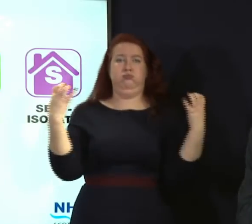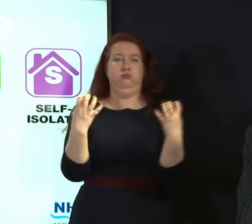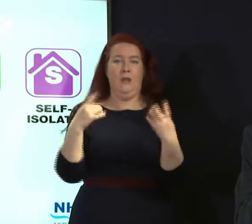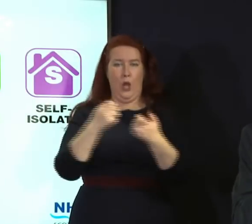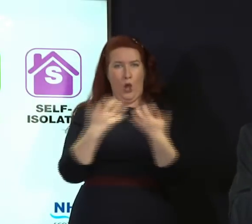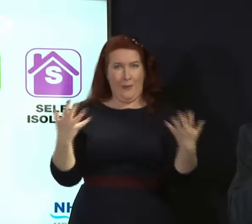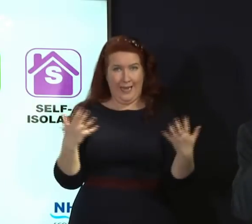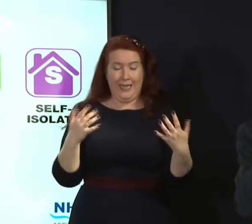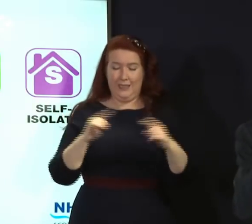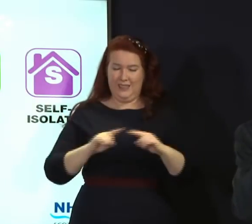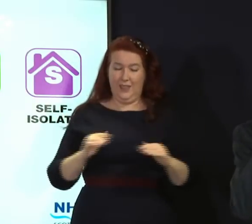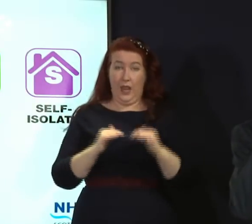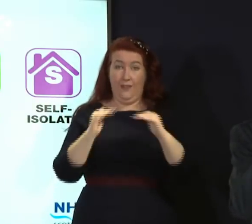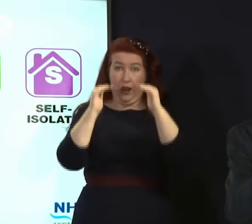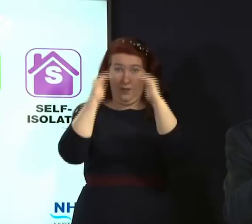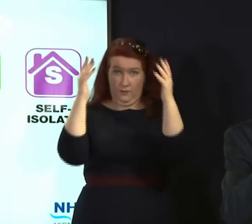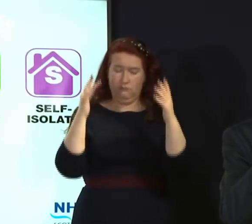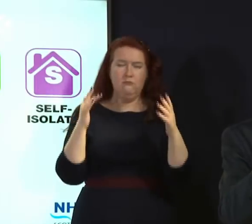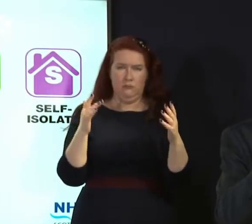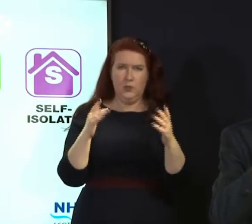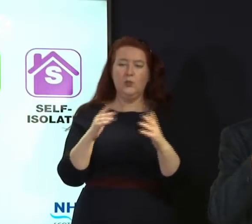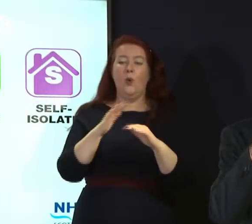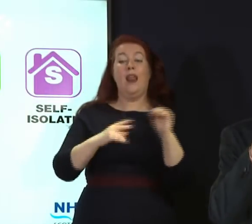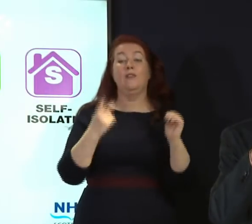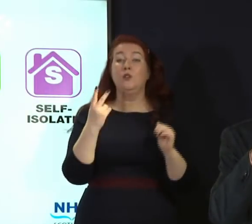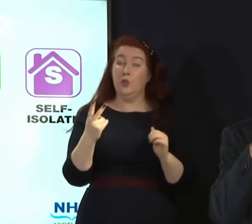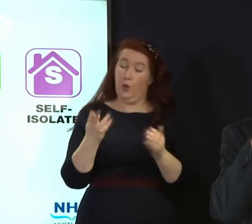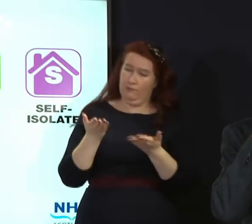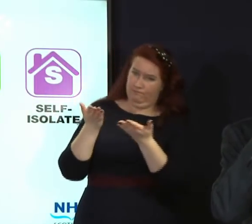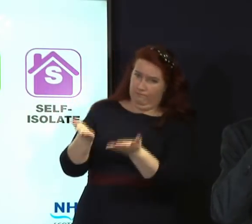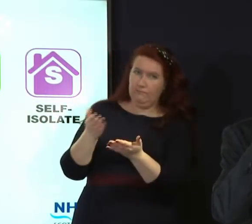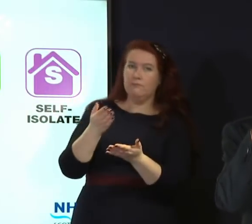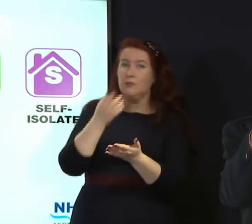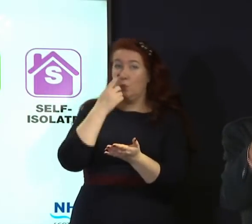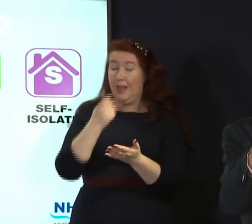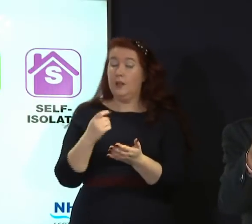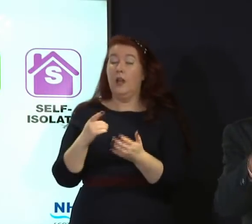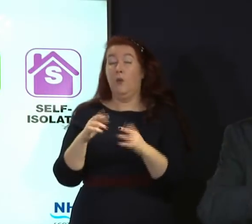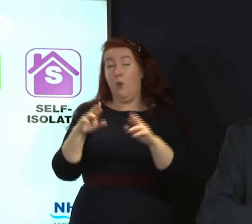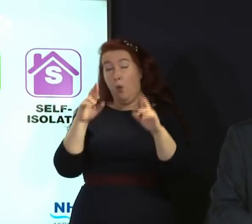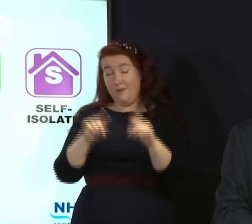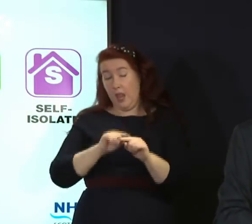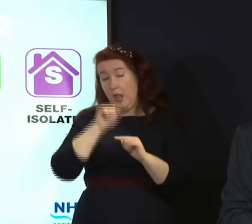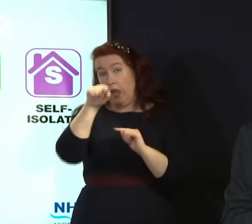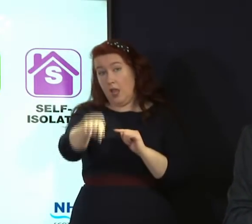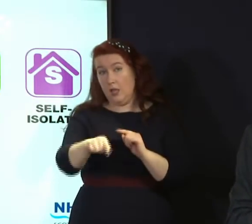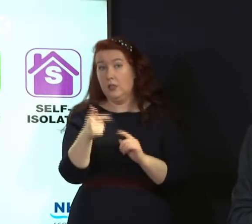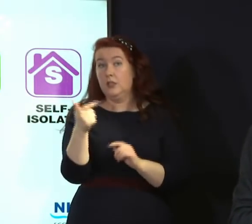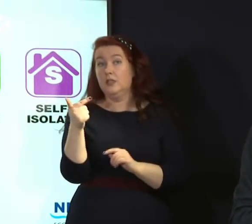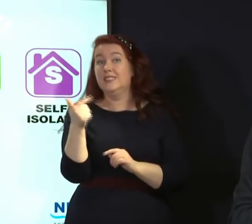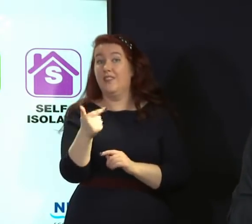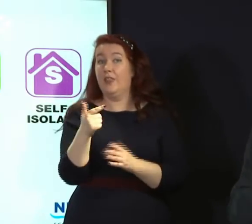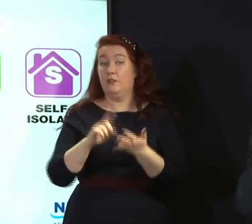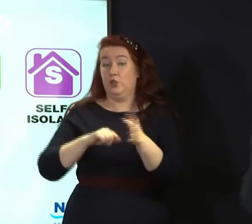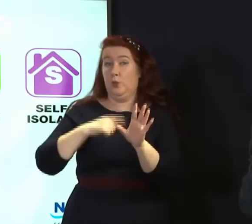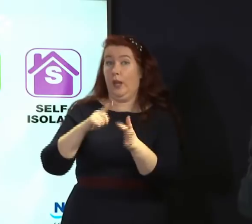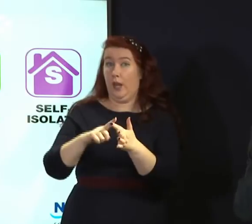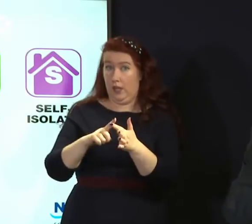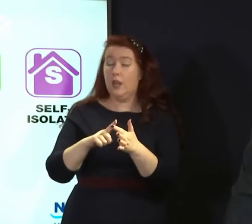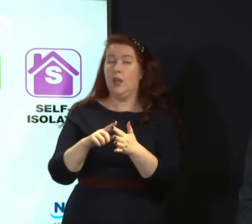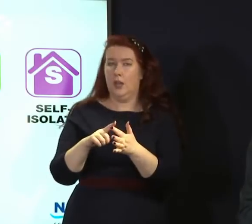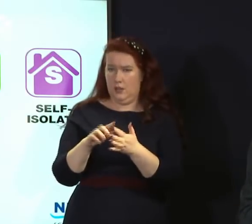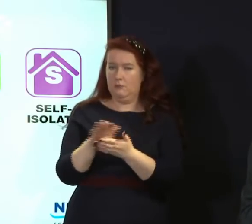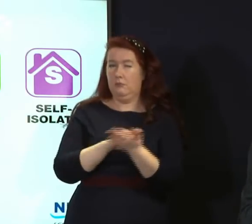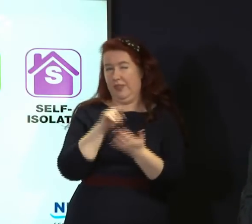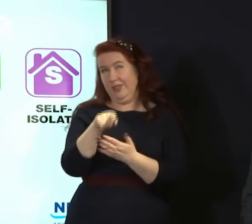the levels. So we're now moving to level 2 on Monday and level 1, hopefully, on the 7th of June, which would incorporate